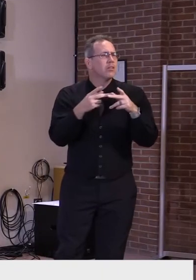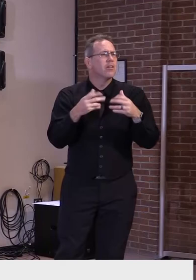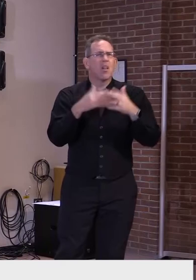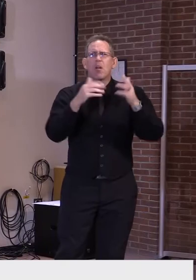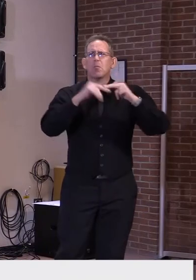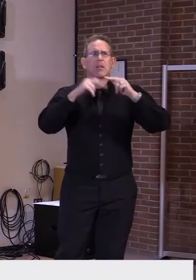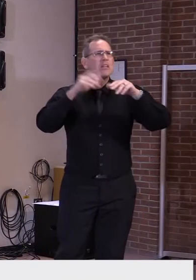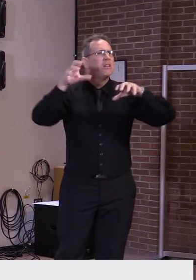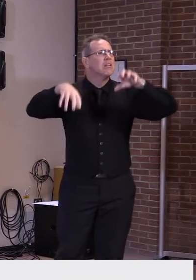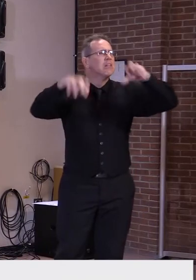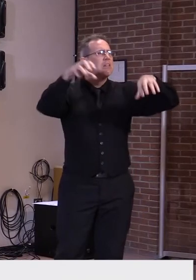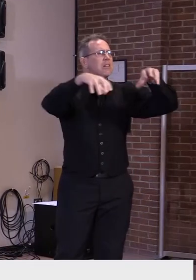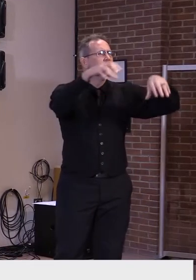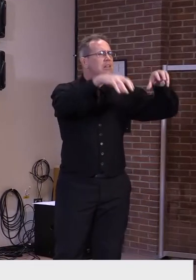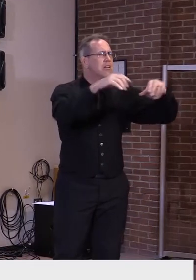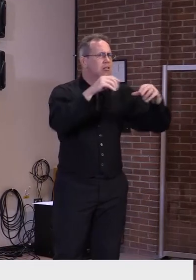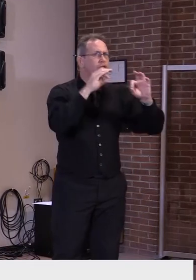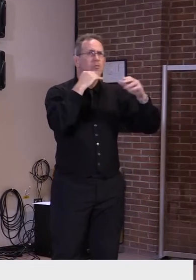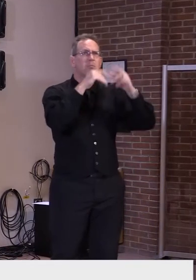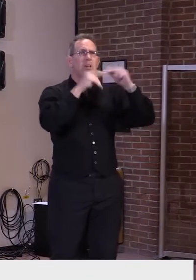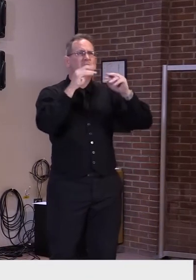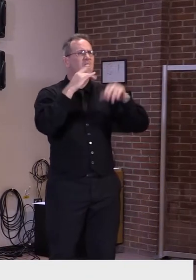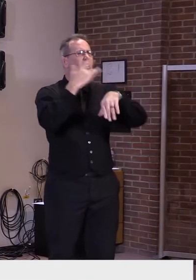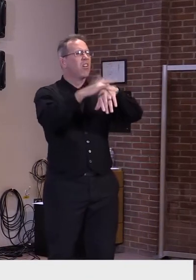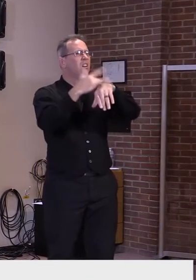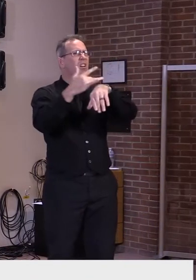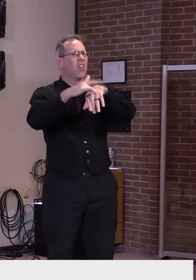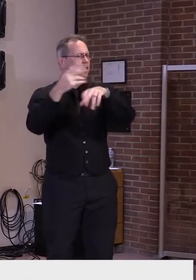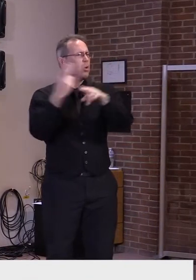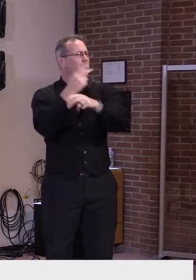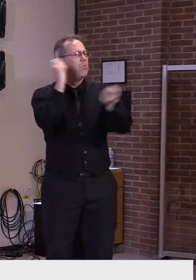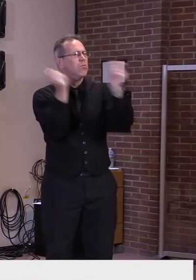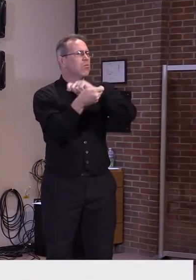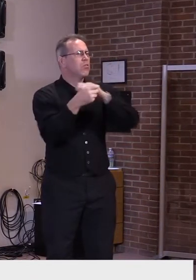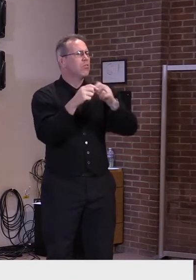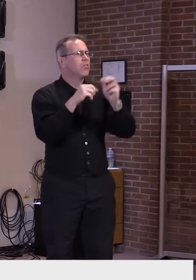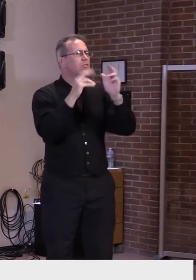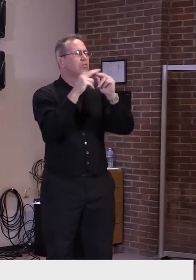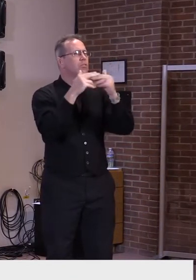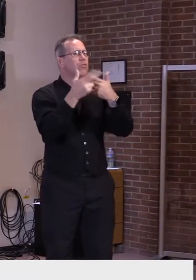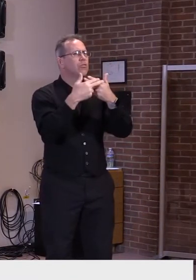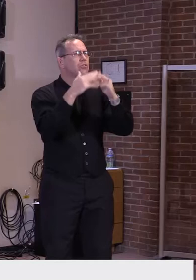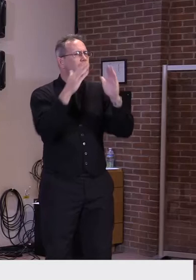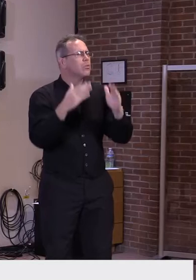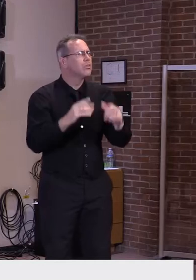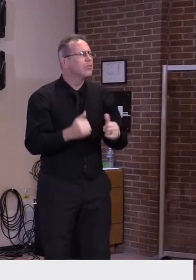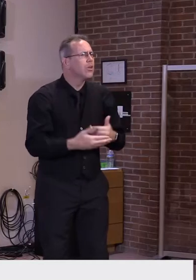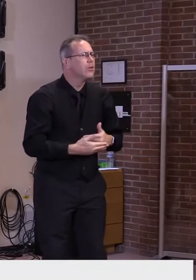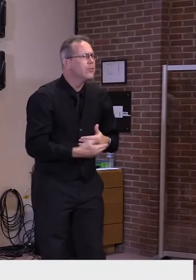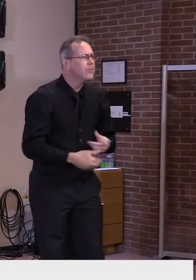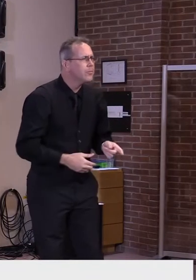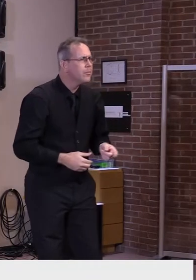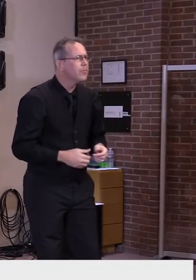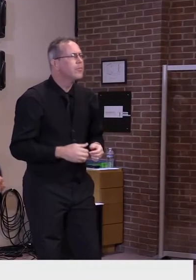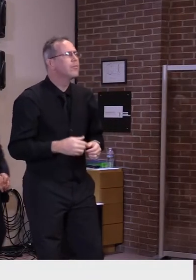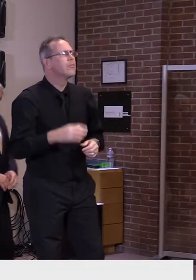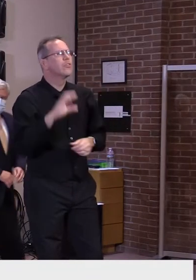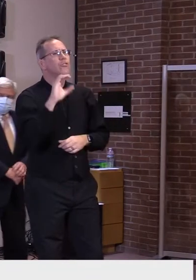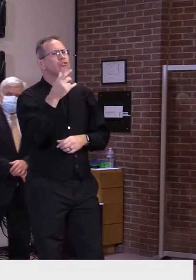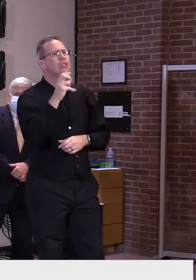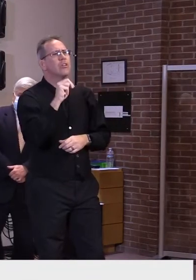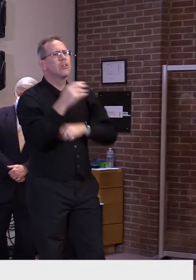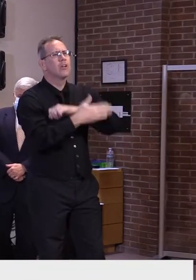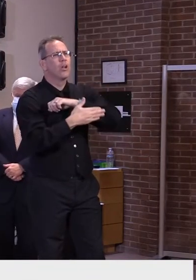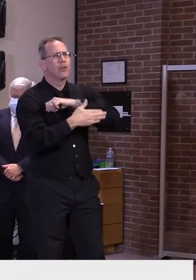are. I think that's part of the issue as well, is trying to renovate